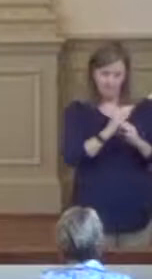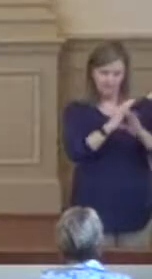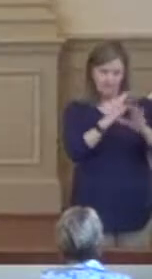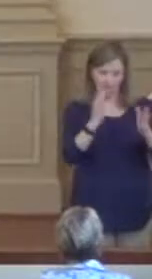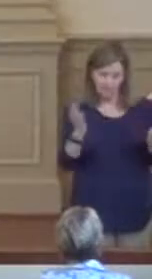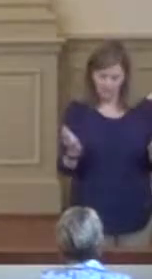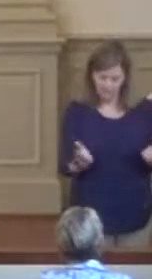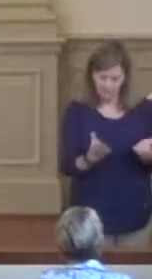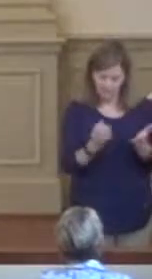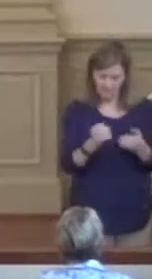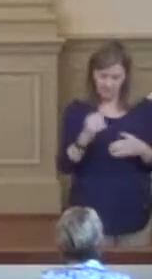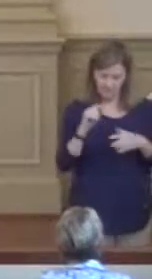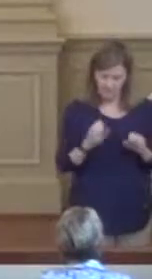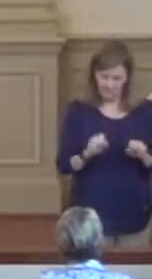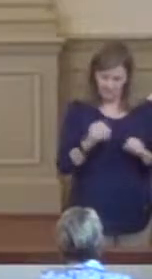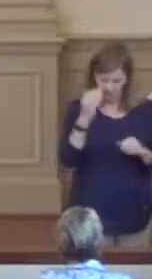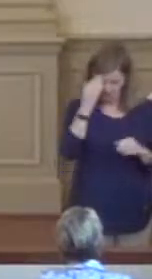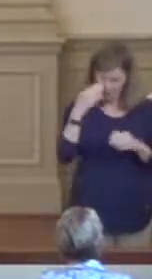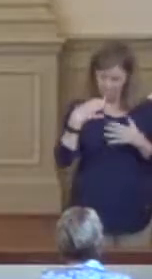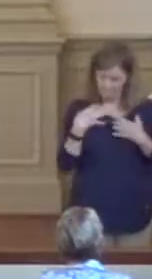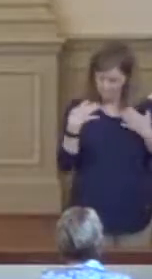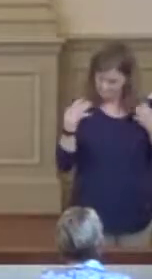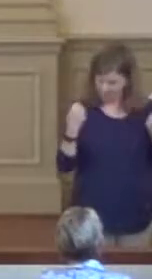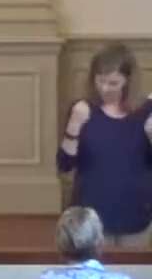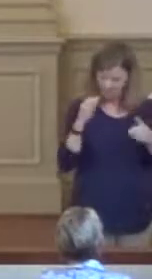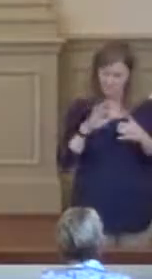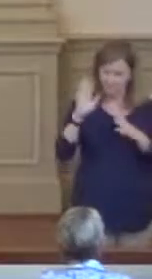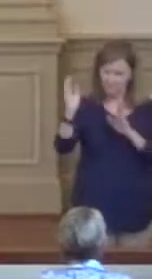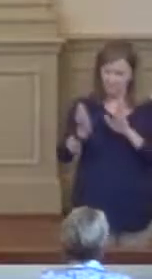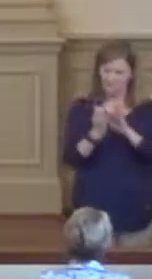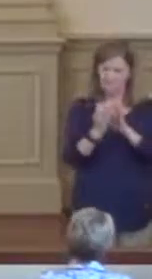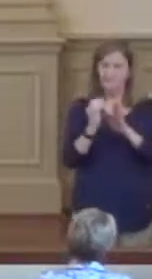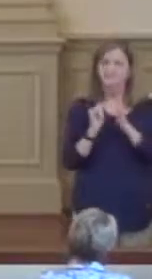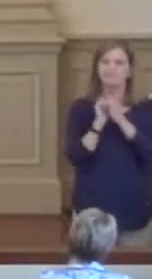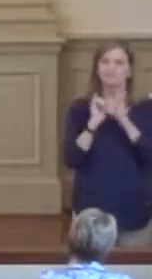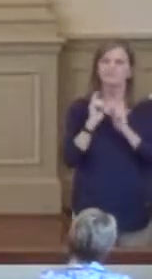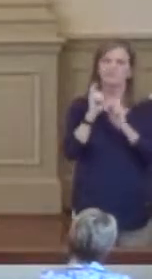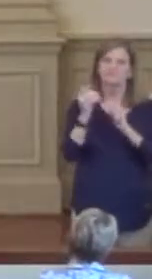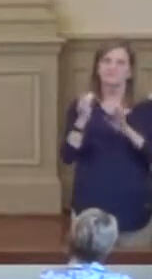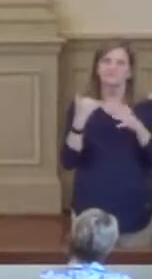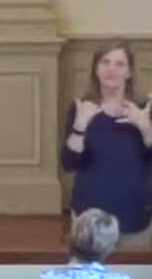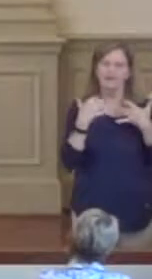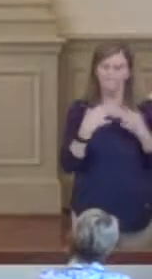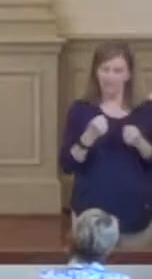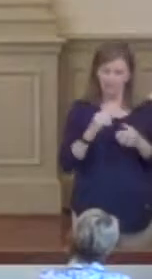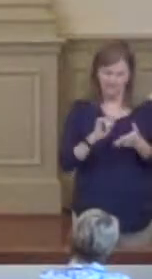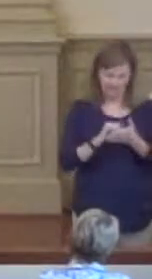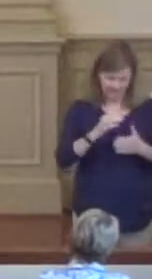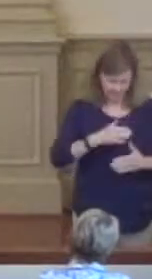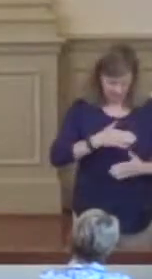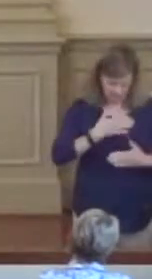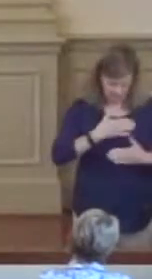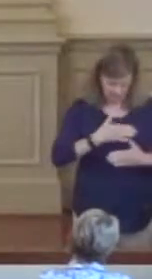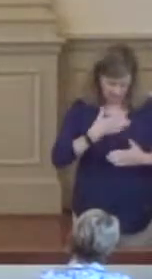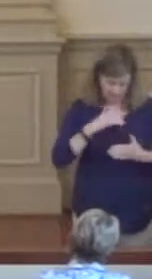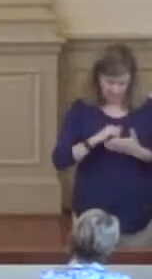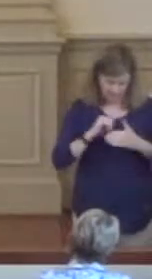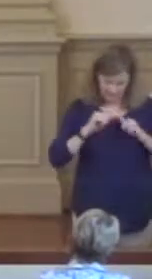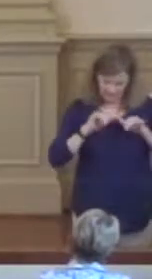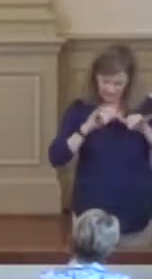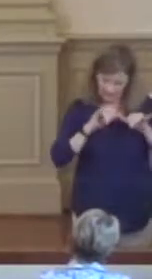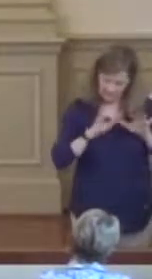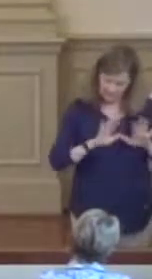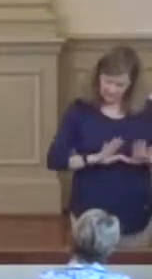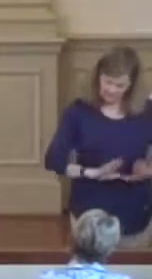so that we might know the power of your presence, that you would give us that power, peace, that joy, that